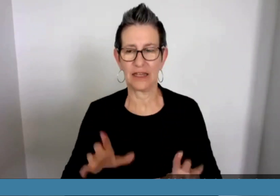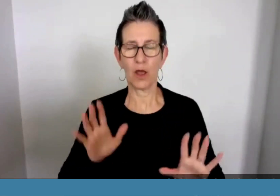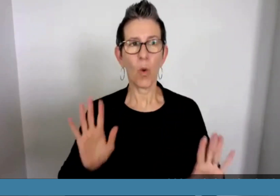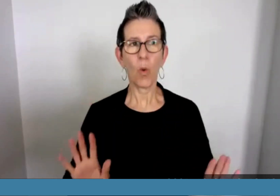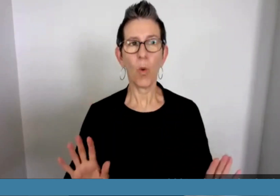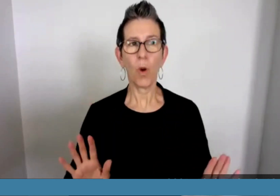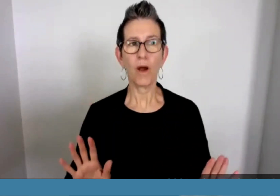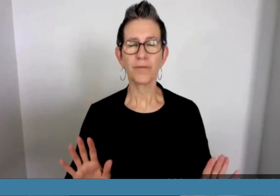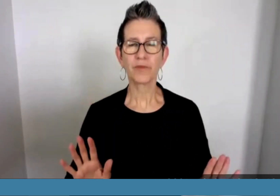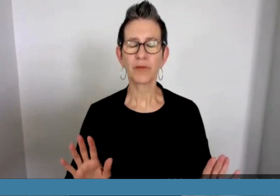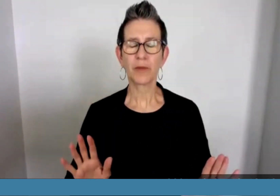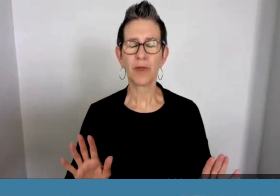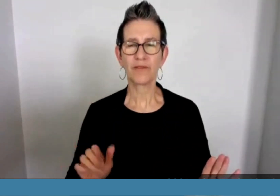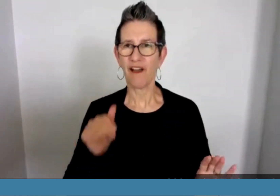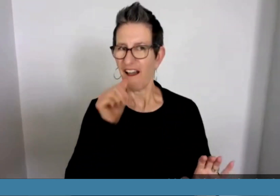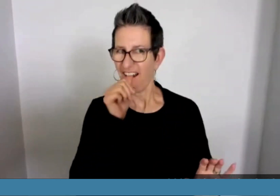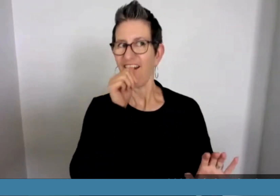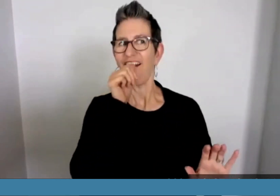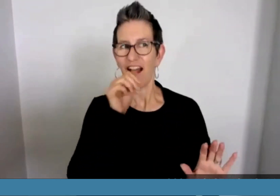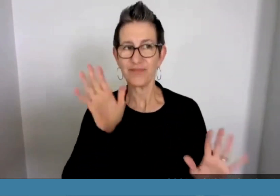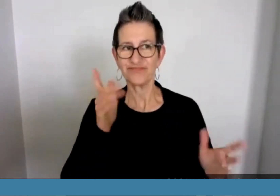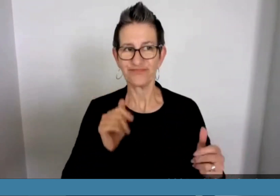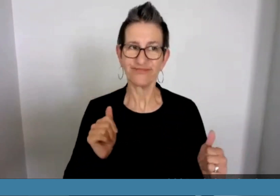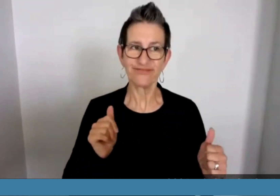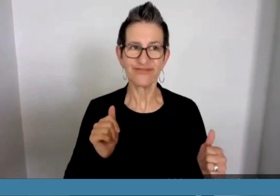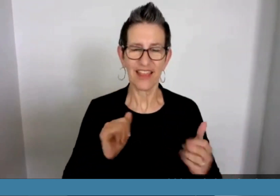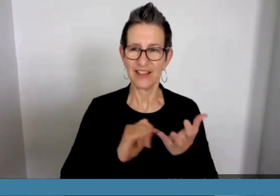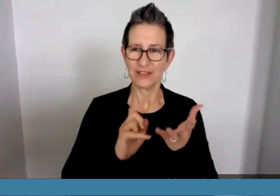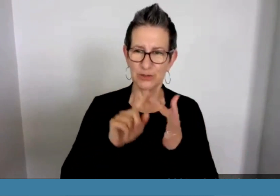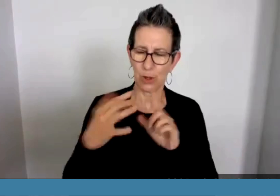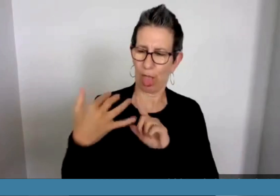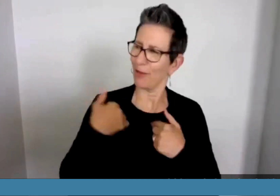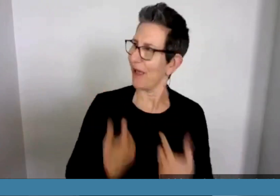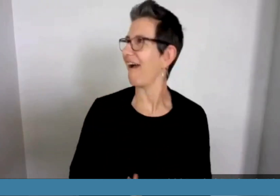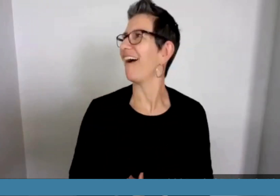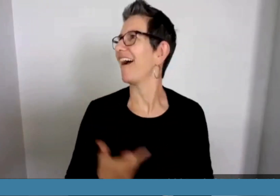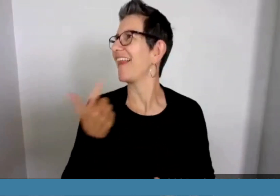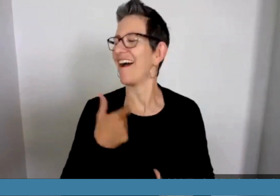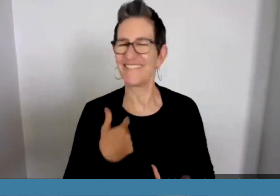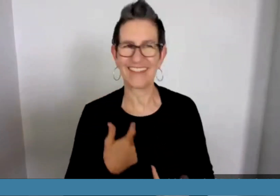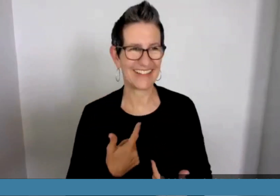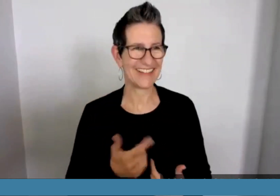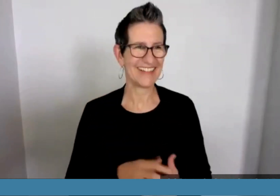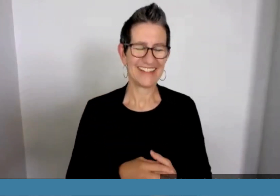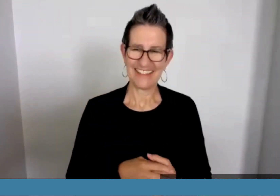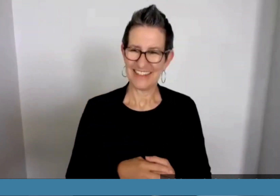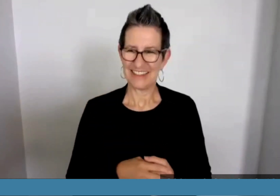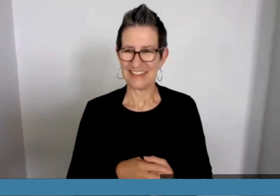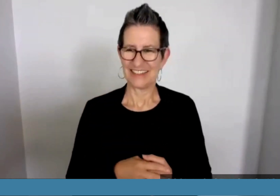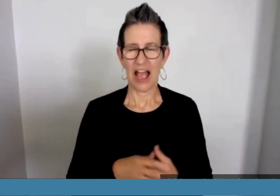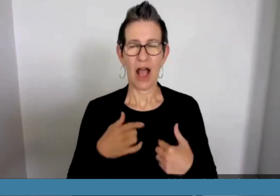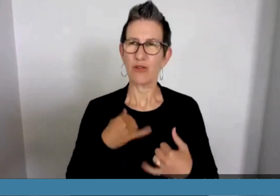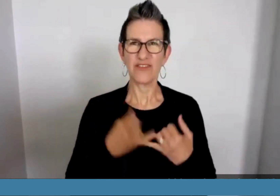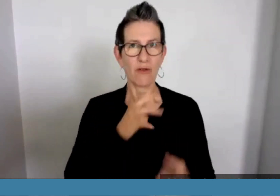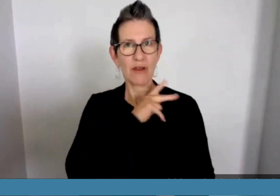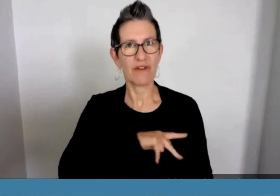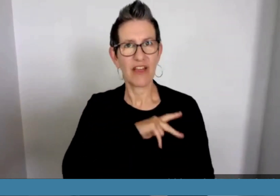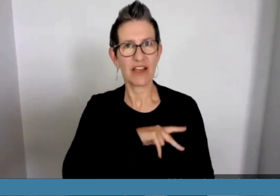to compose myself because Sue keeps laughing. I was so professional till that moment.